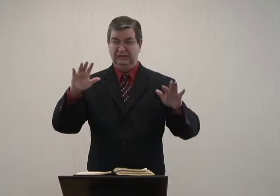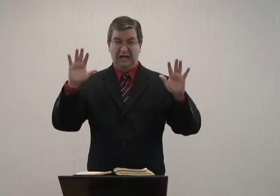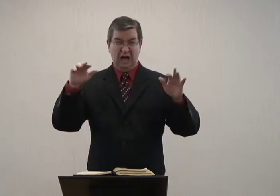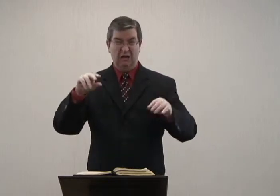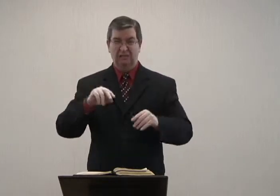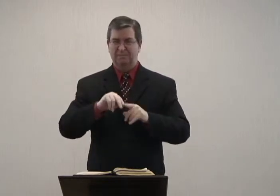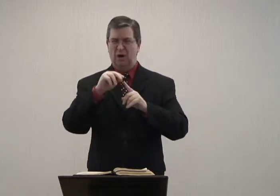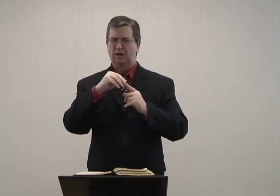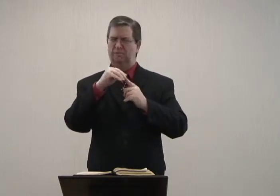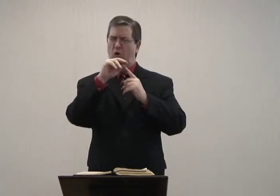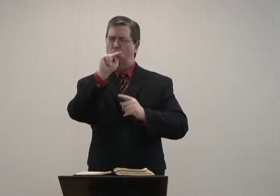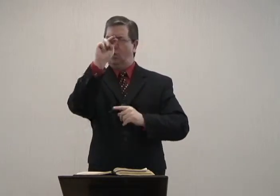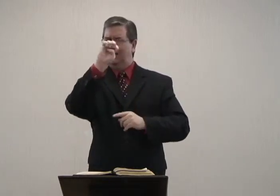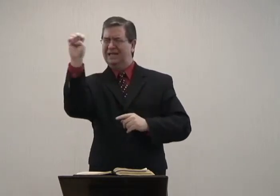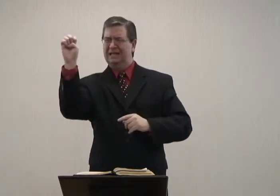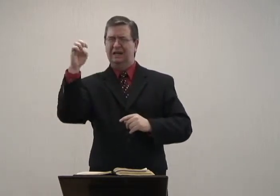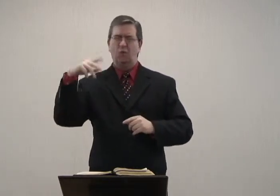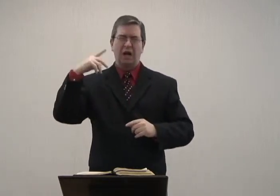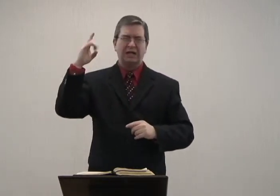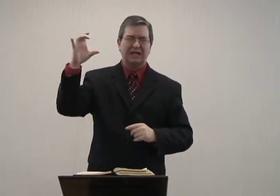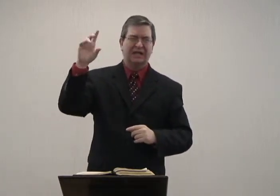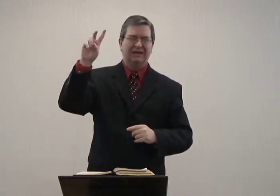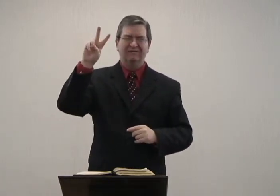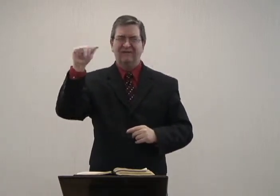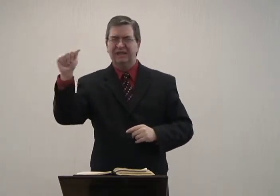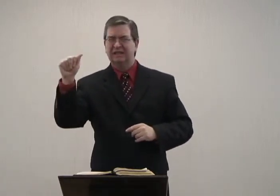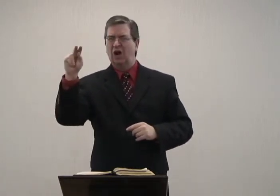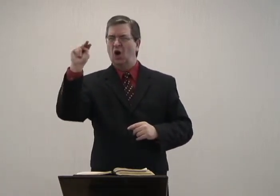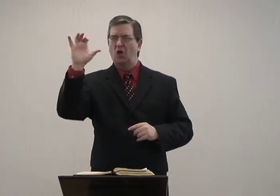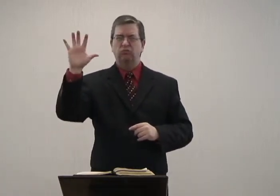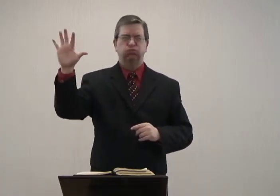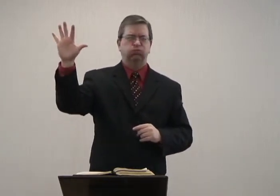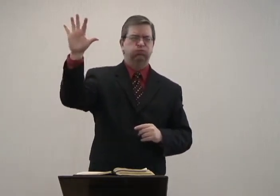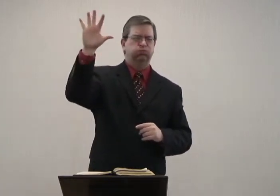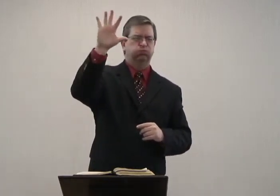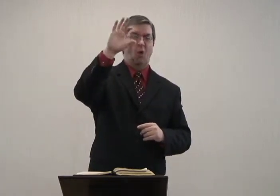Here in the north now, it's snowing a lot, especially in the northeast, Virginia.